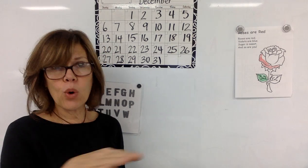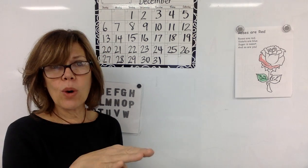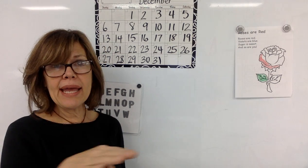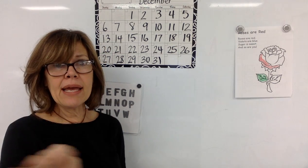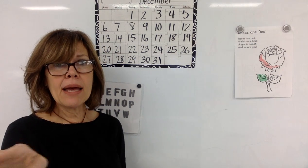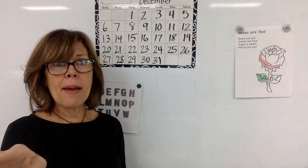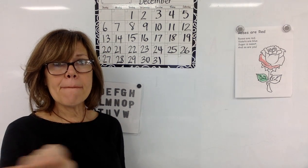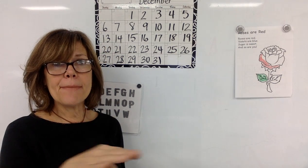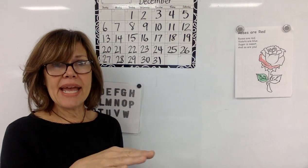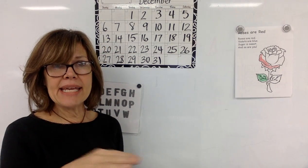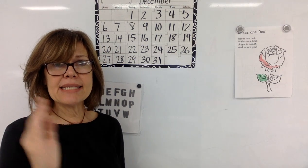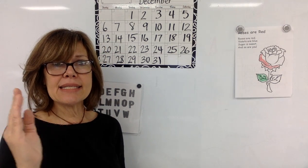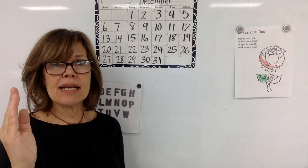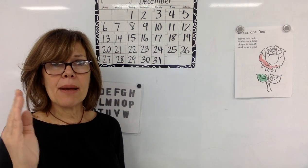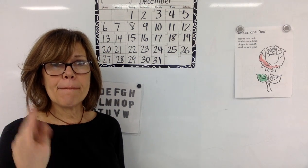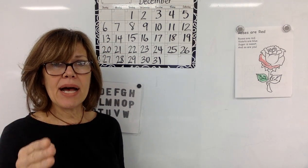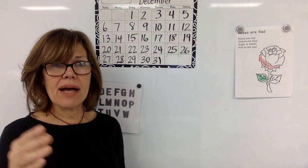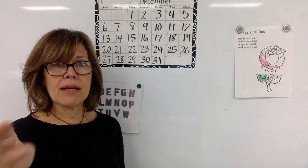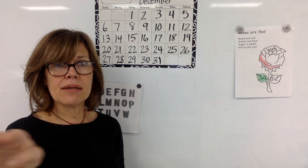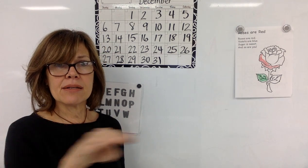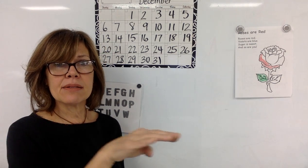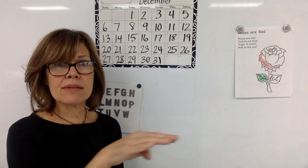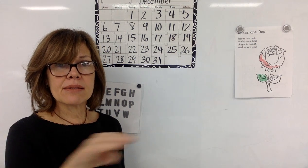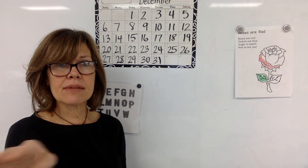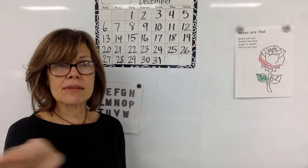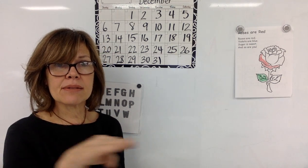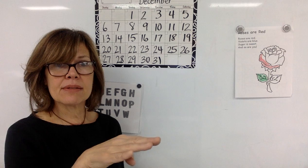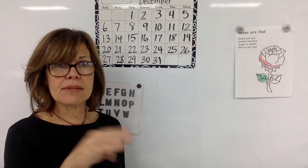Boy, bass, buh.